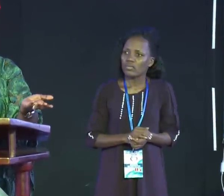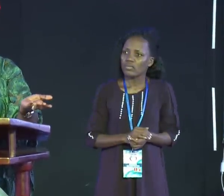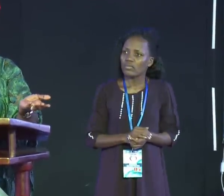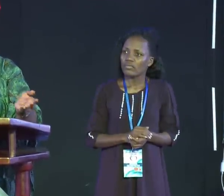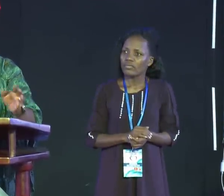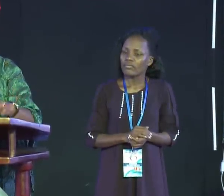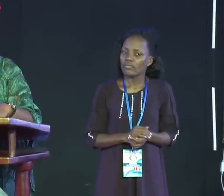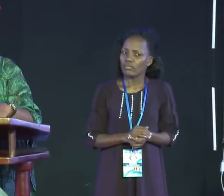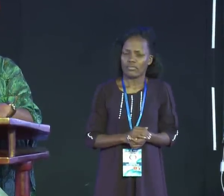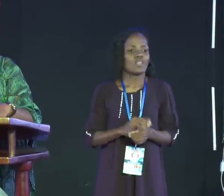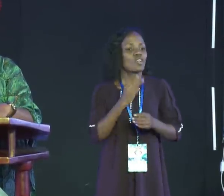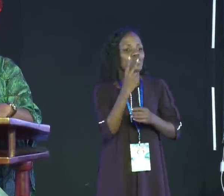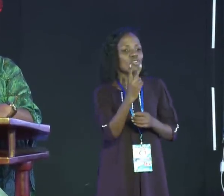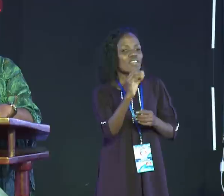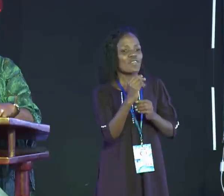(2001, 2003)